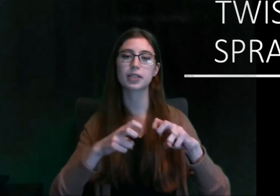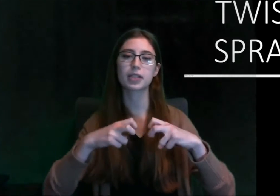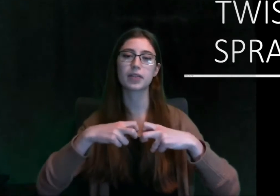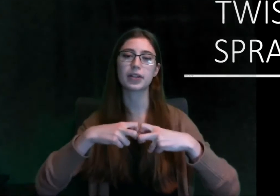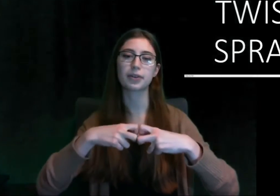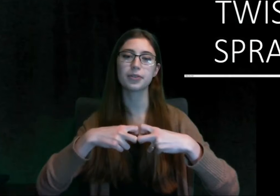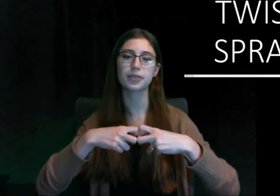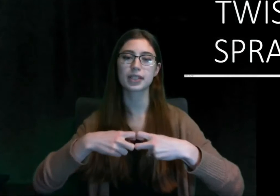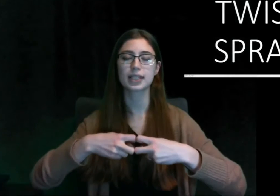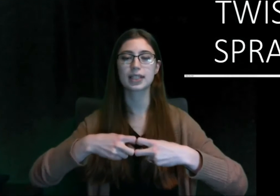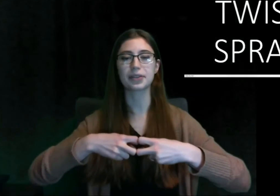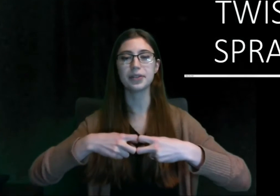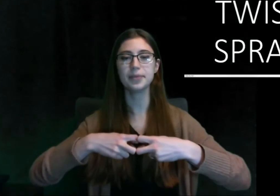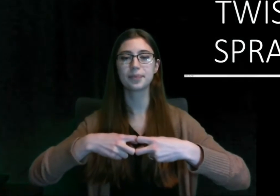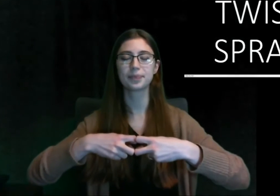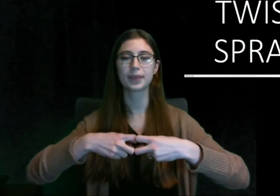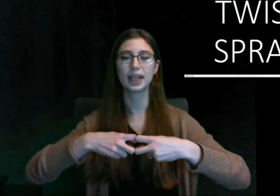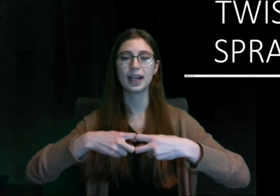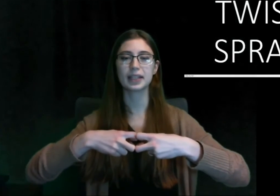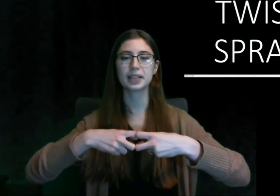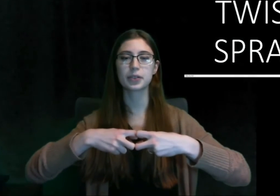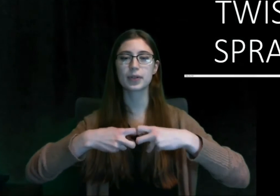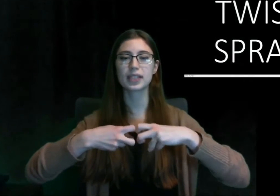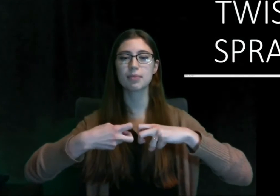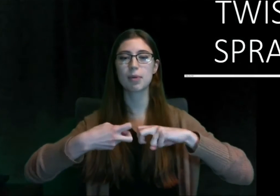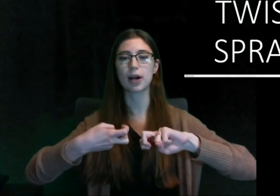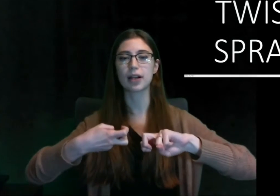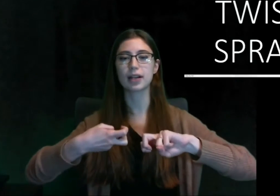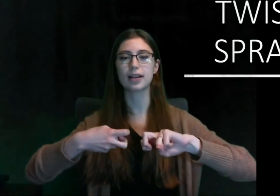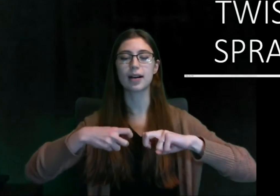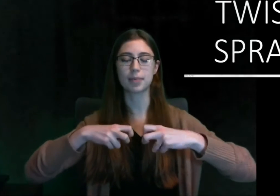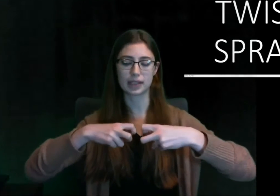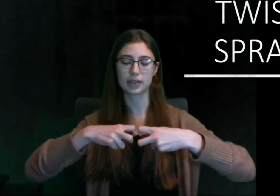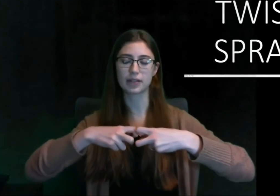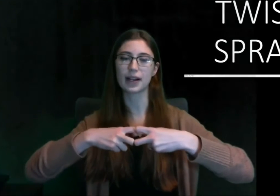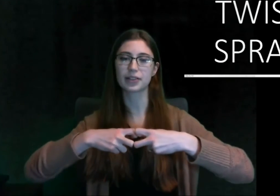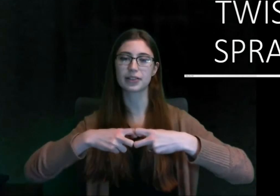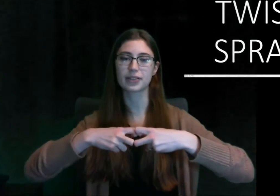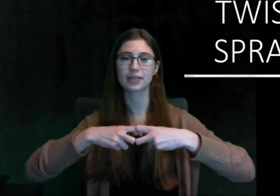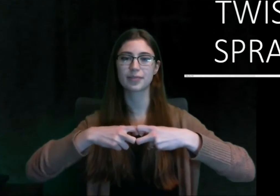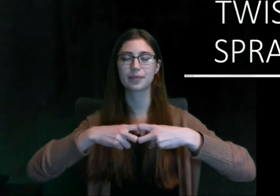your knuckles together and then twist them apart in opposite directions.